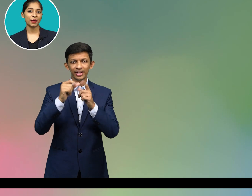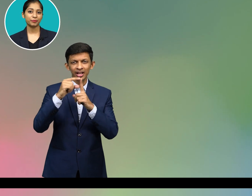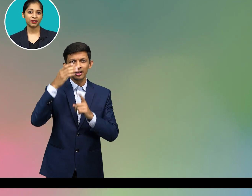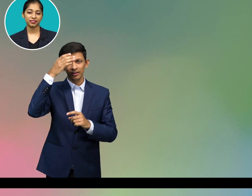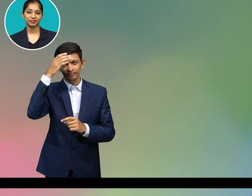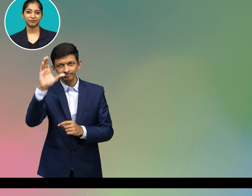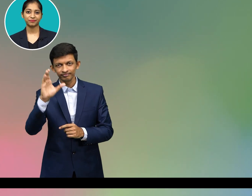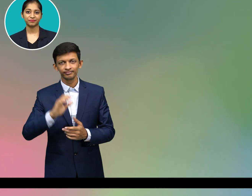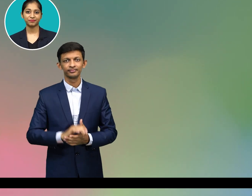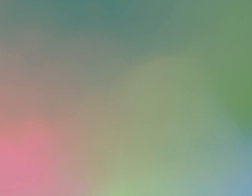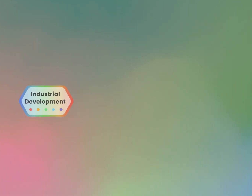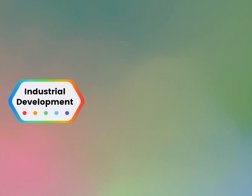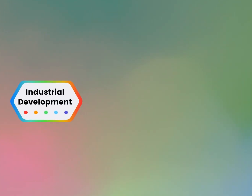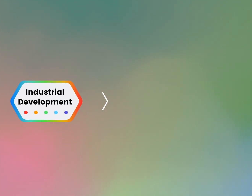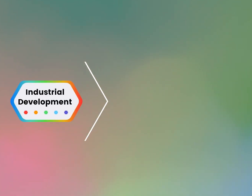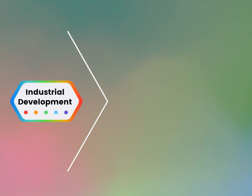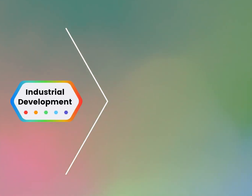Concept map.